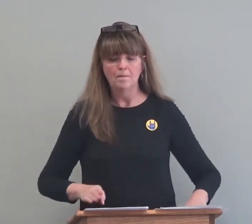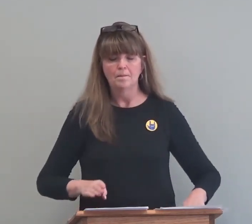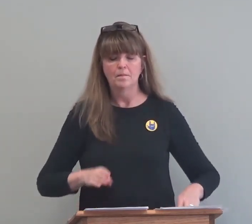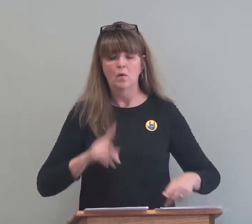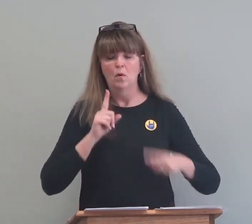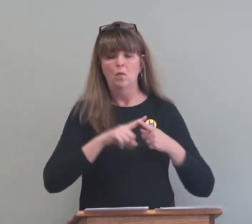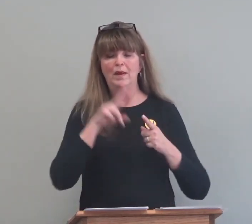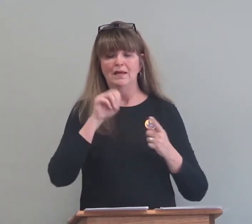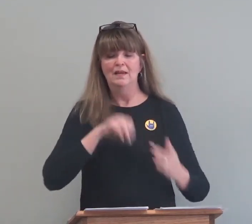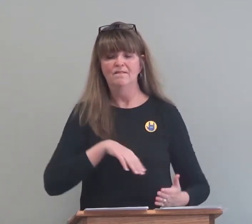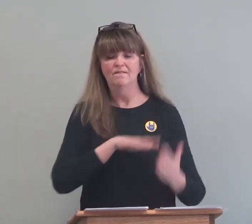He will keep silent